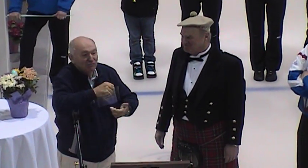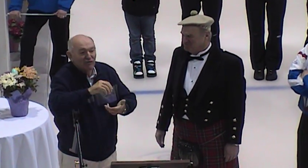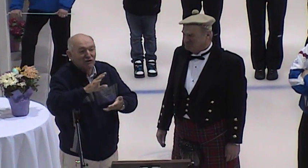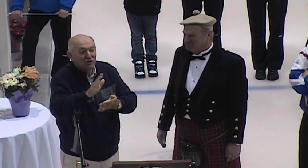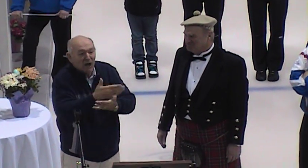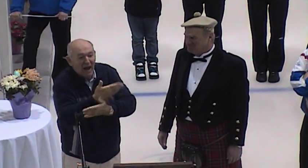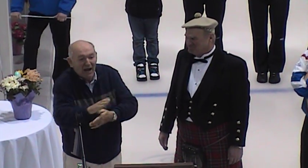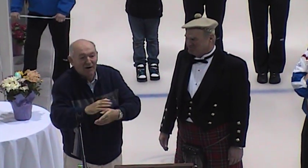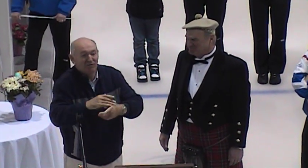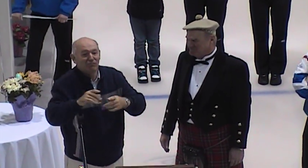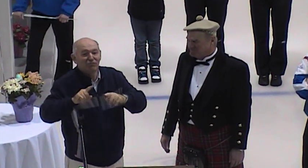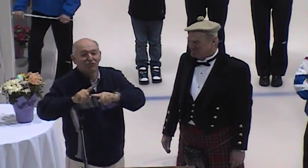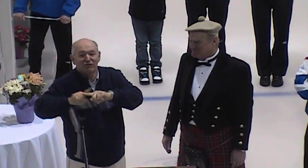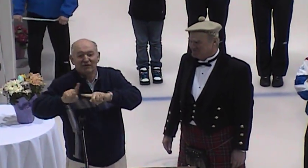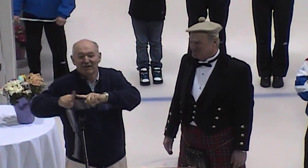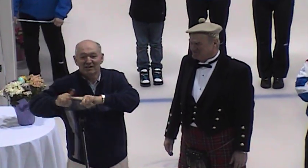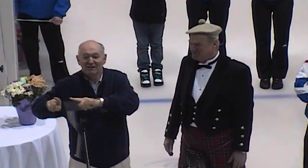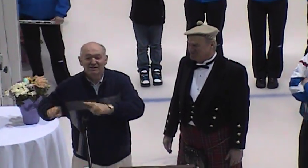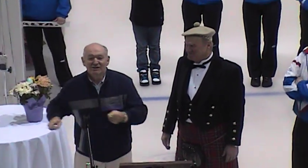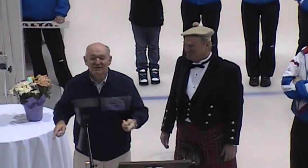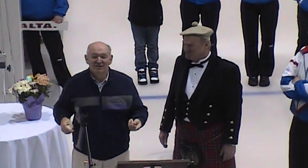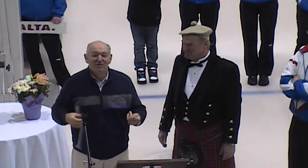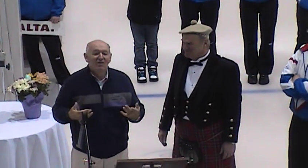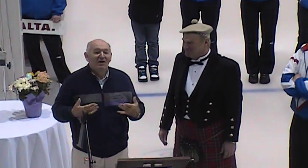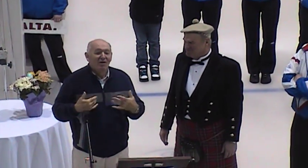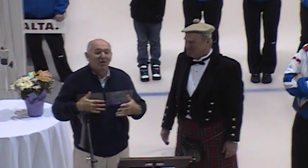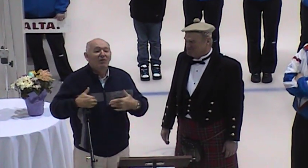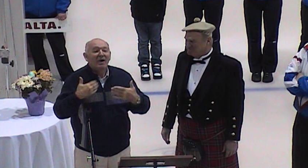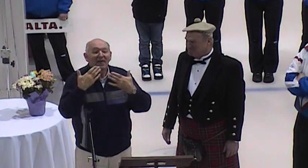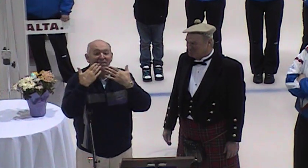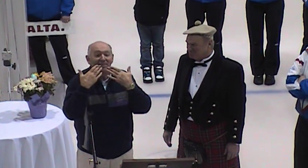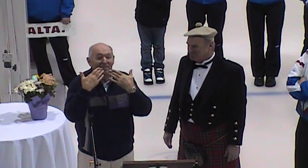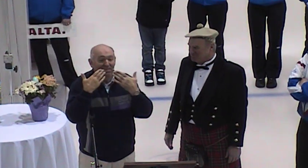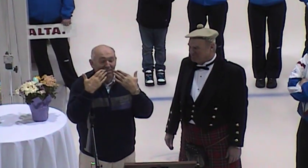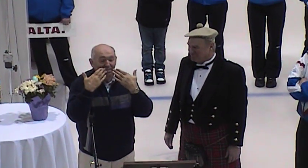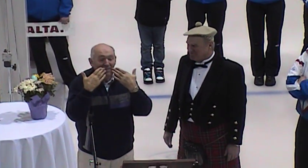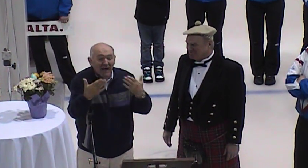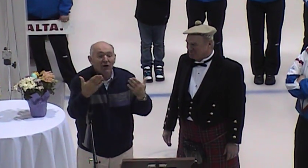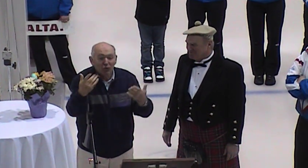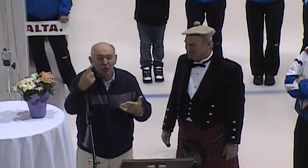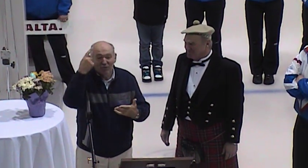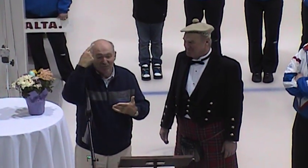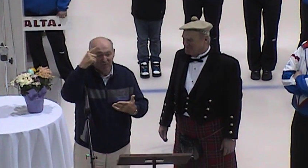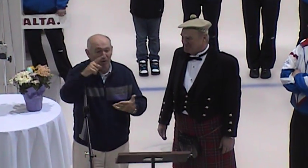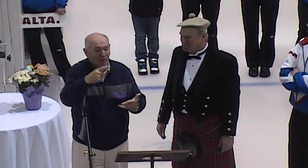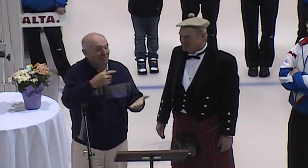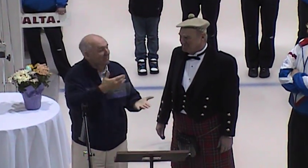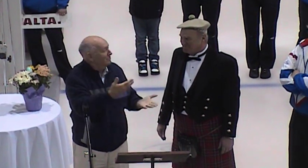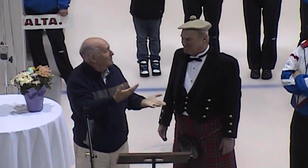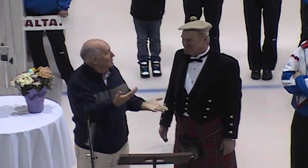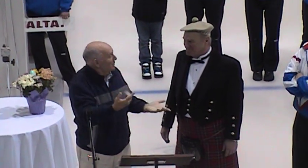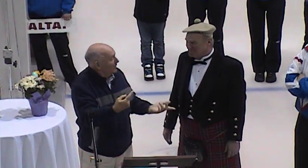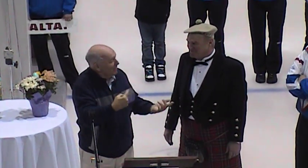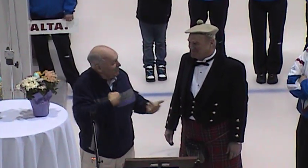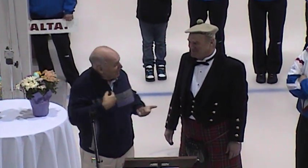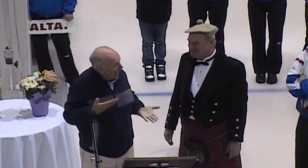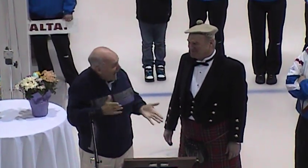competing with one another, sharing various techniques and stories, and I really want to thank